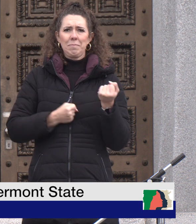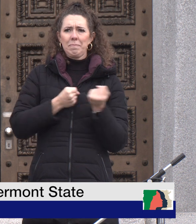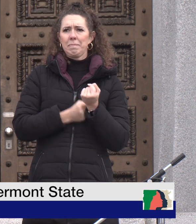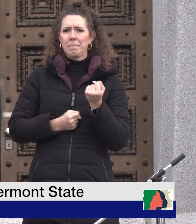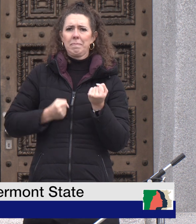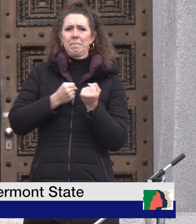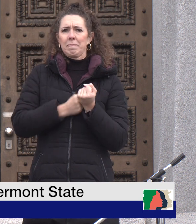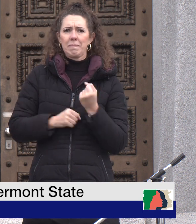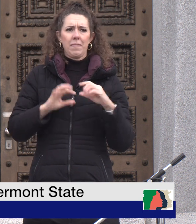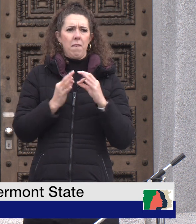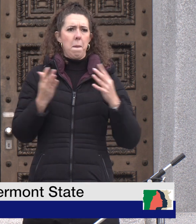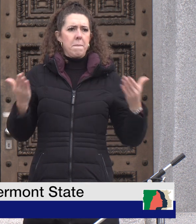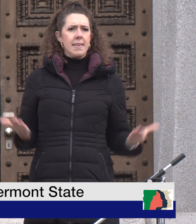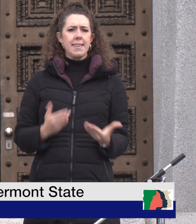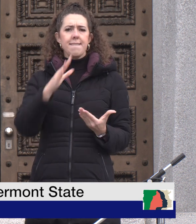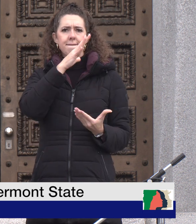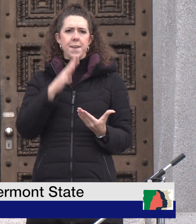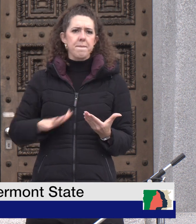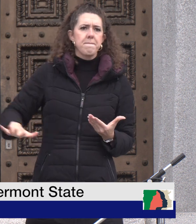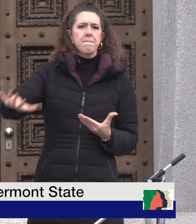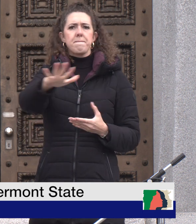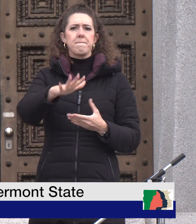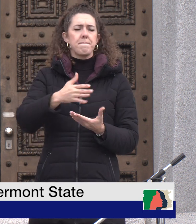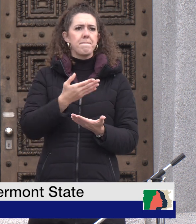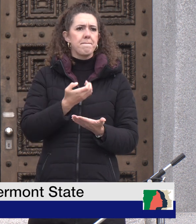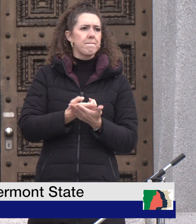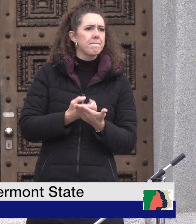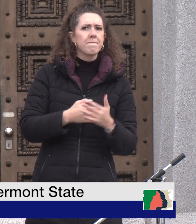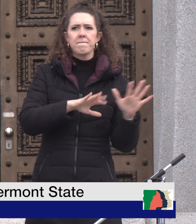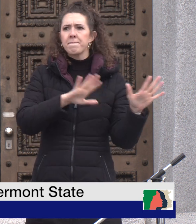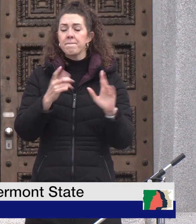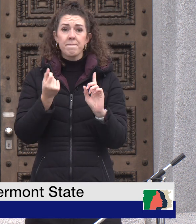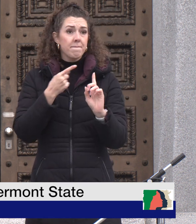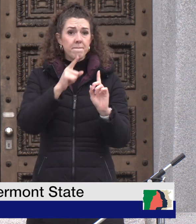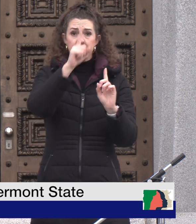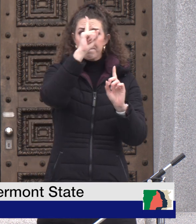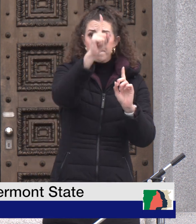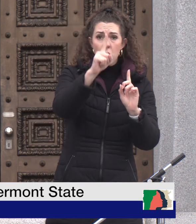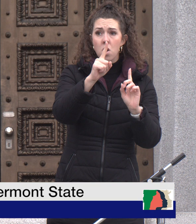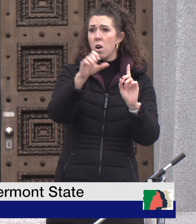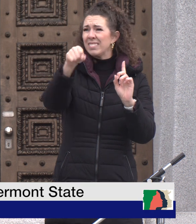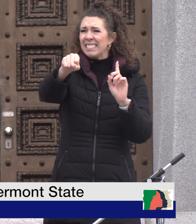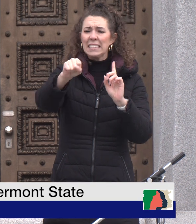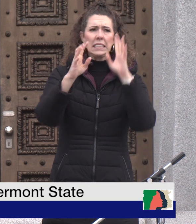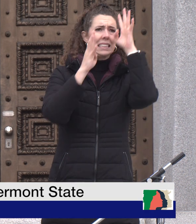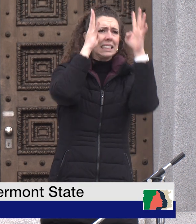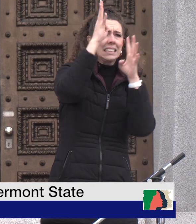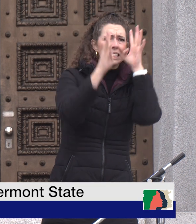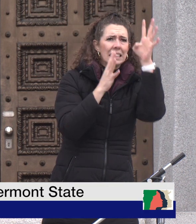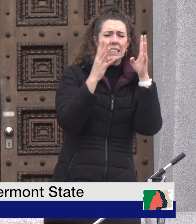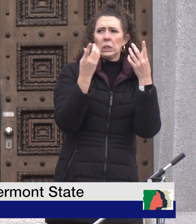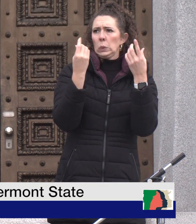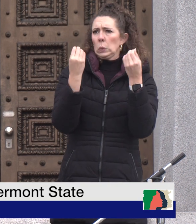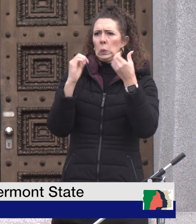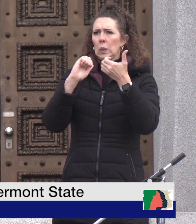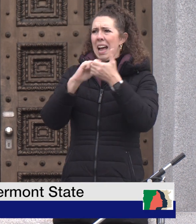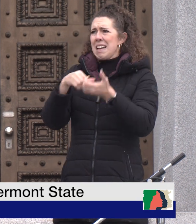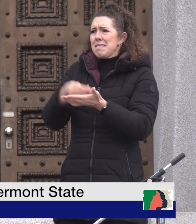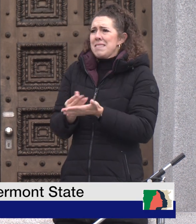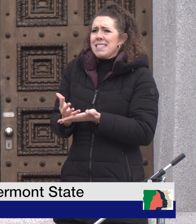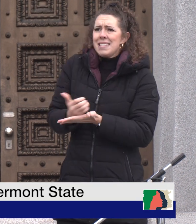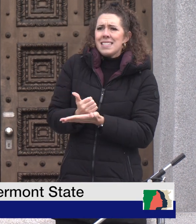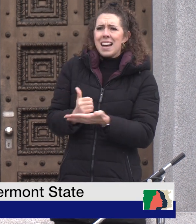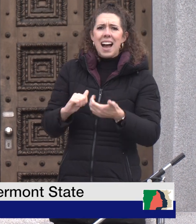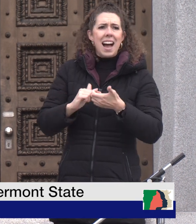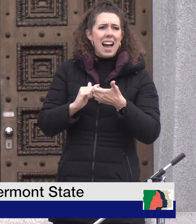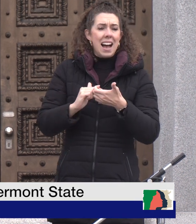rural economy. They're smart, they're ingenious, but they don't have ways to access capital. They